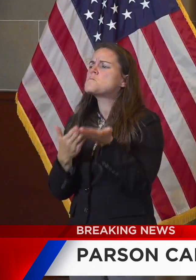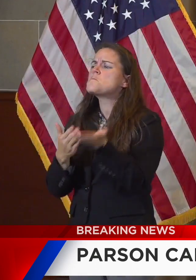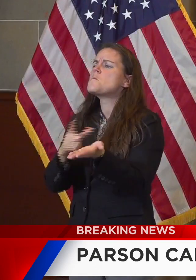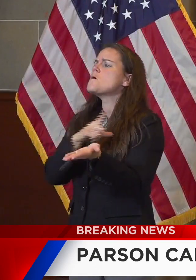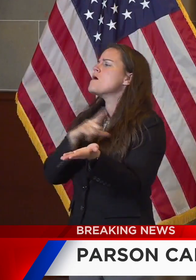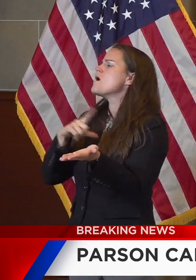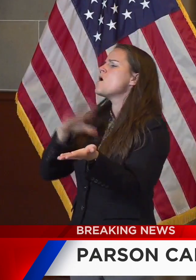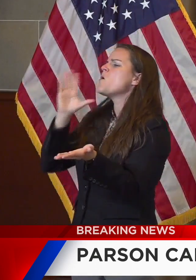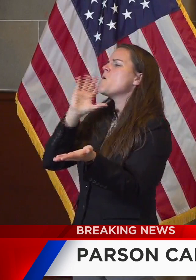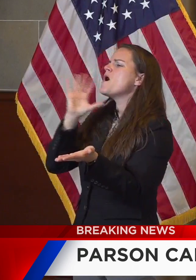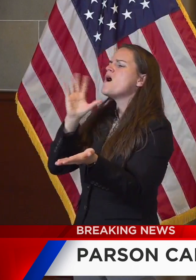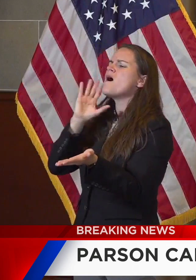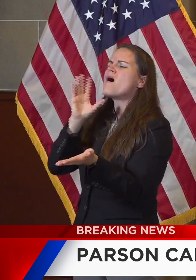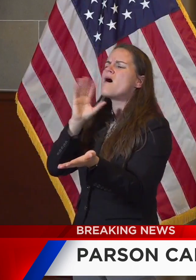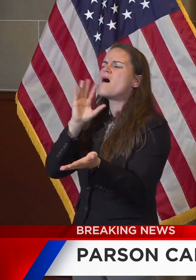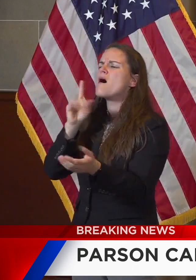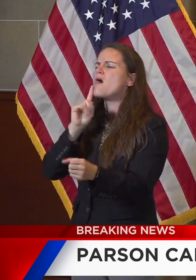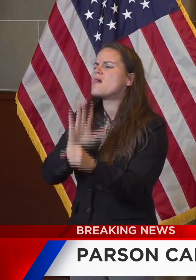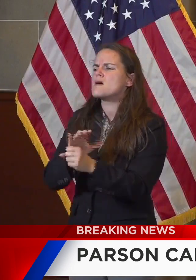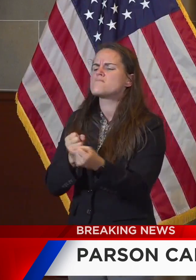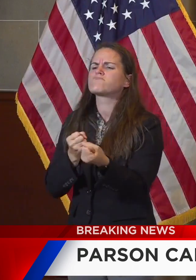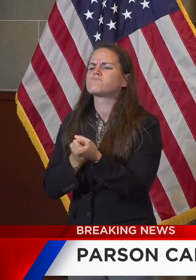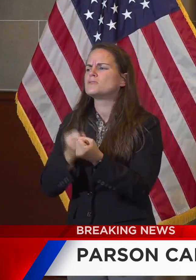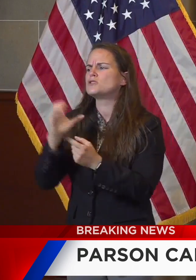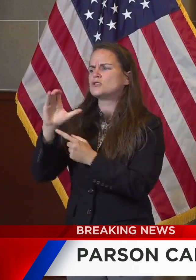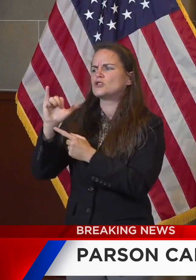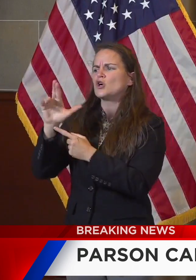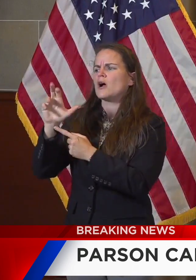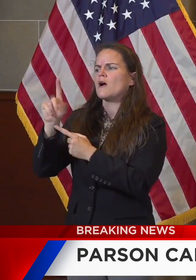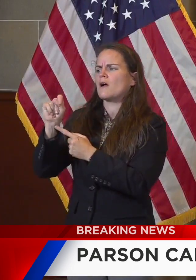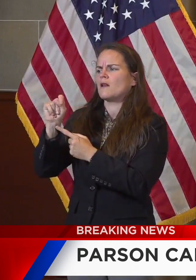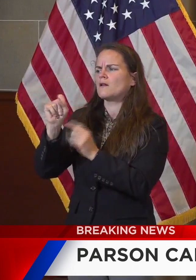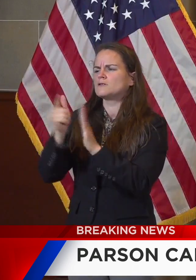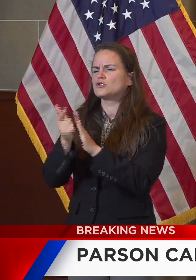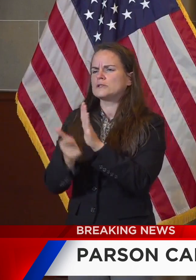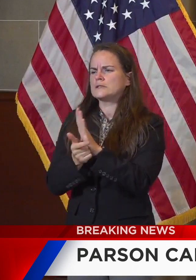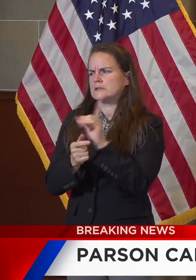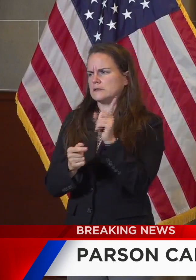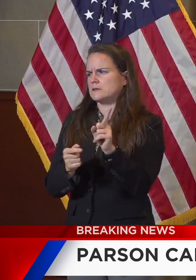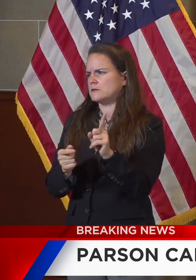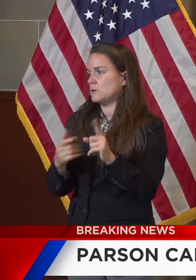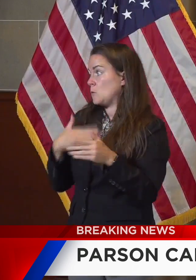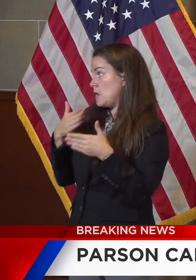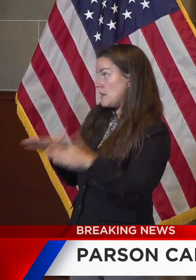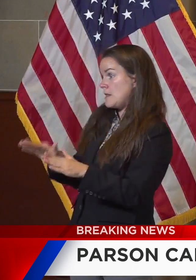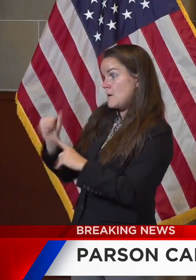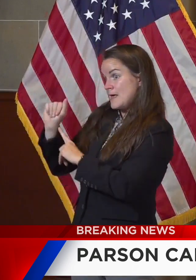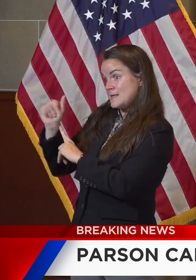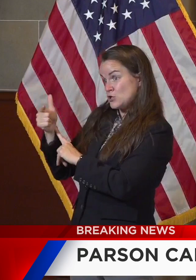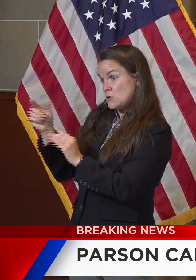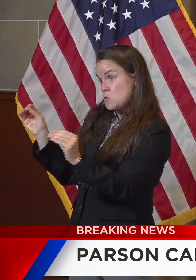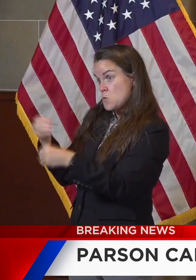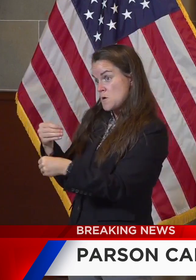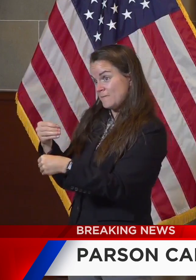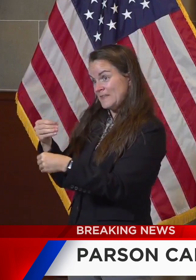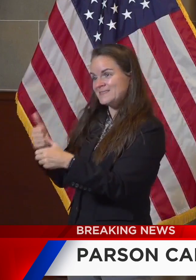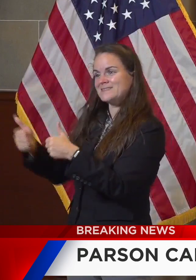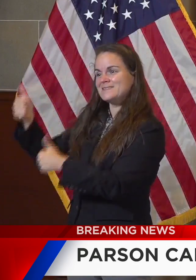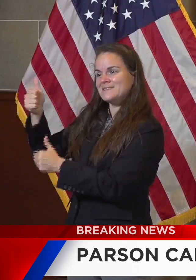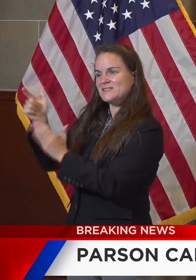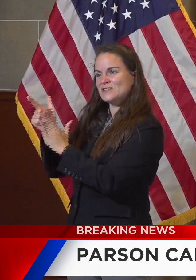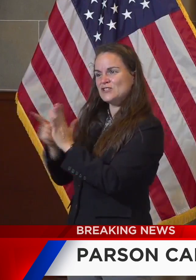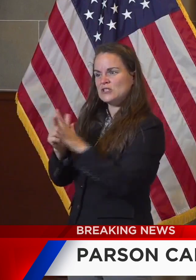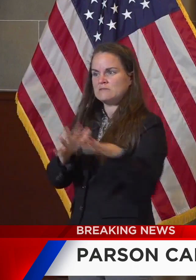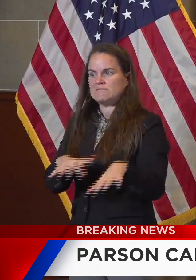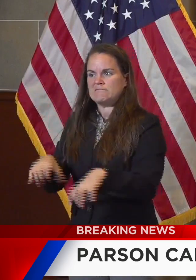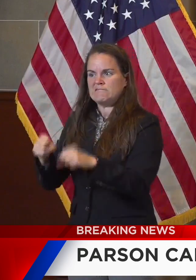the Circuit Attorney's Office by allowing the Attorney General's Office to take on some of these cases that have